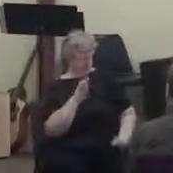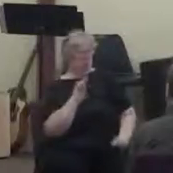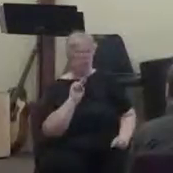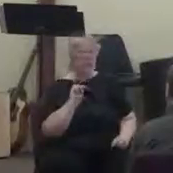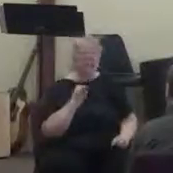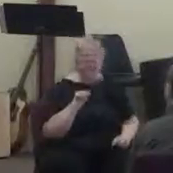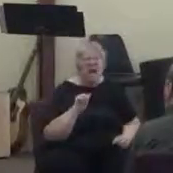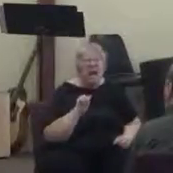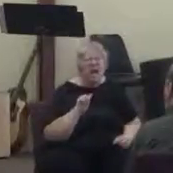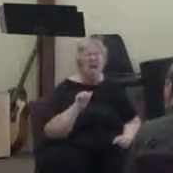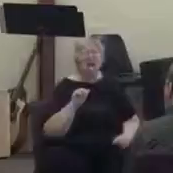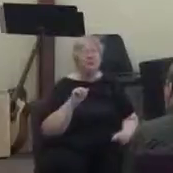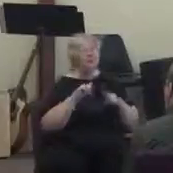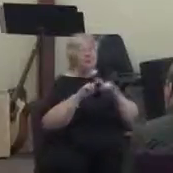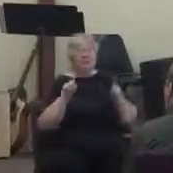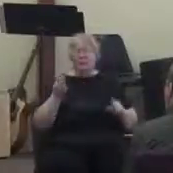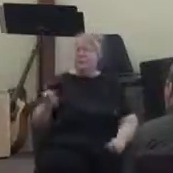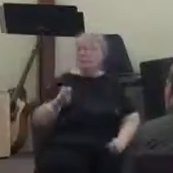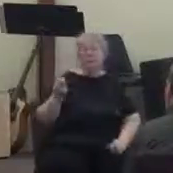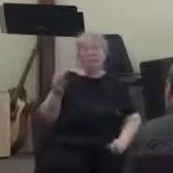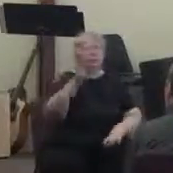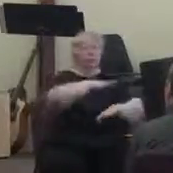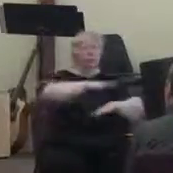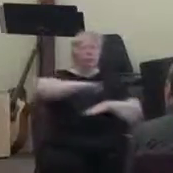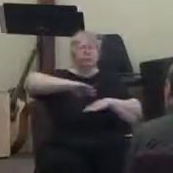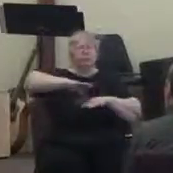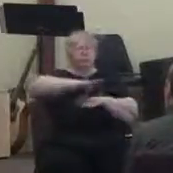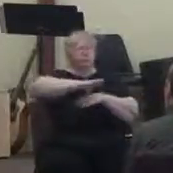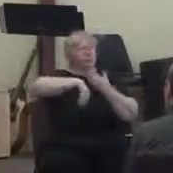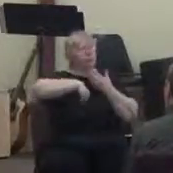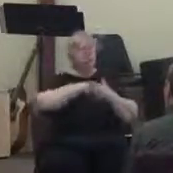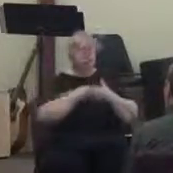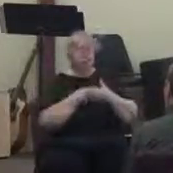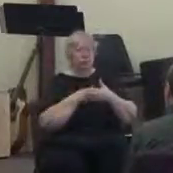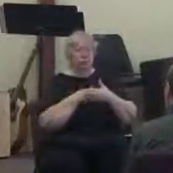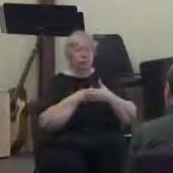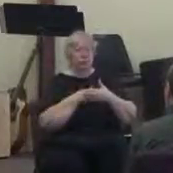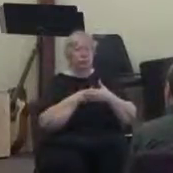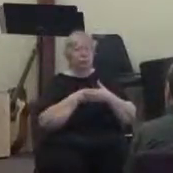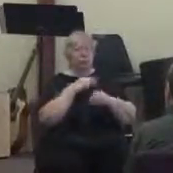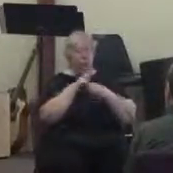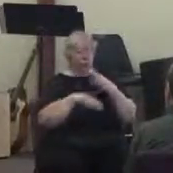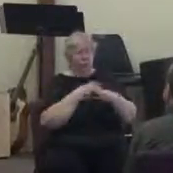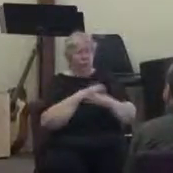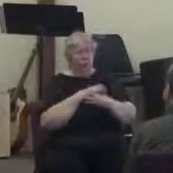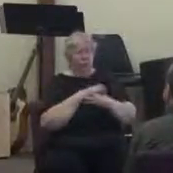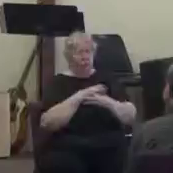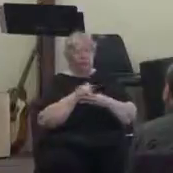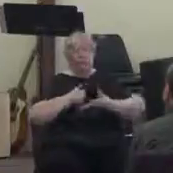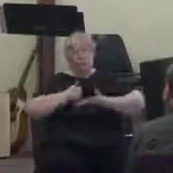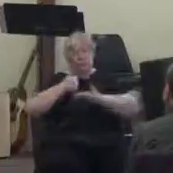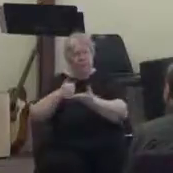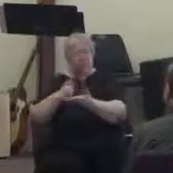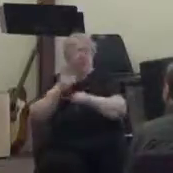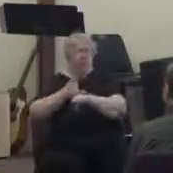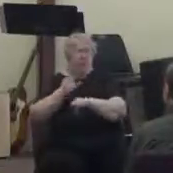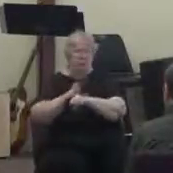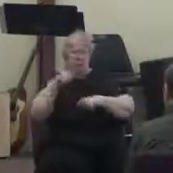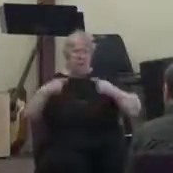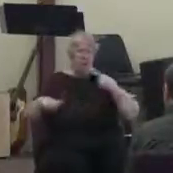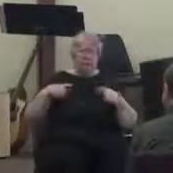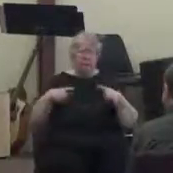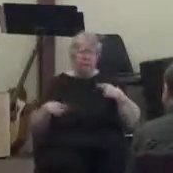world and helps churches that plateau, helps the committees that are fighting amongst themselves, and the elders